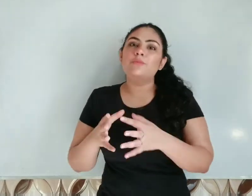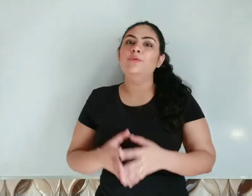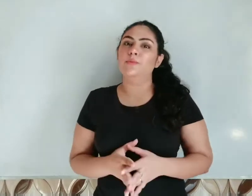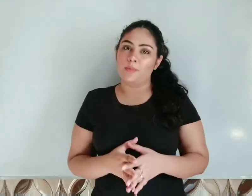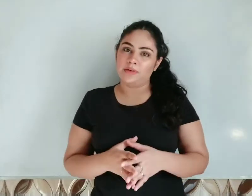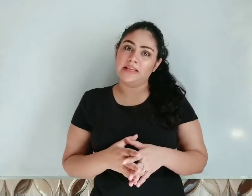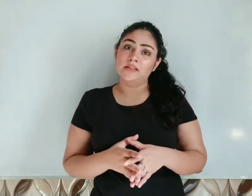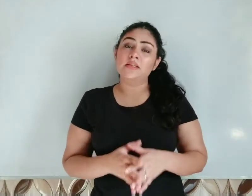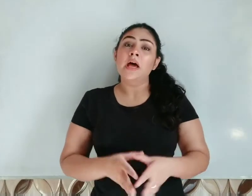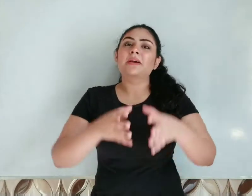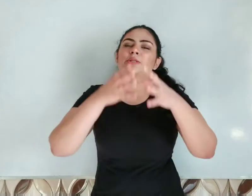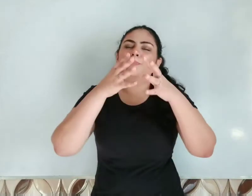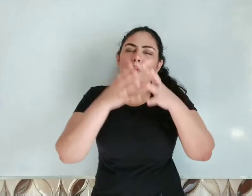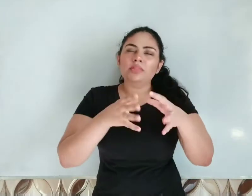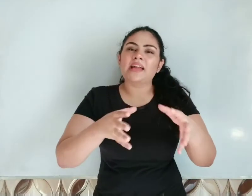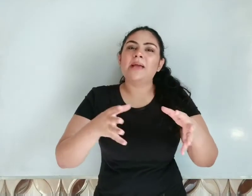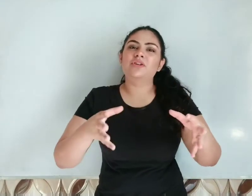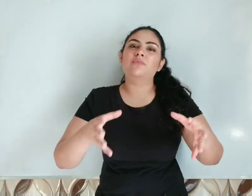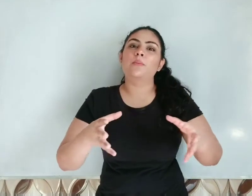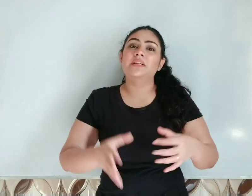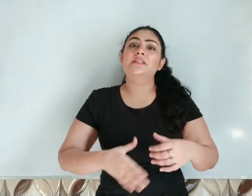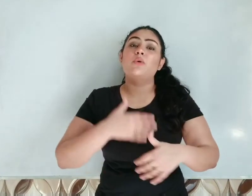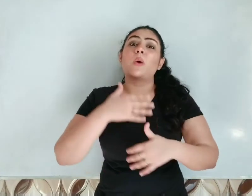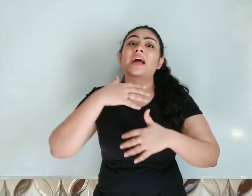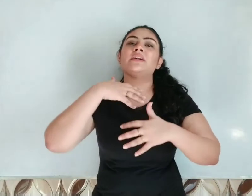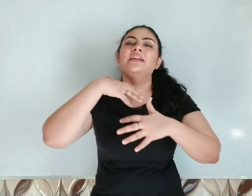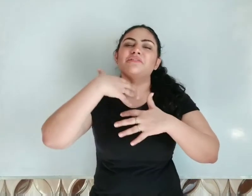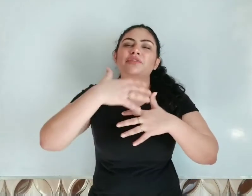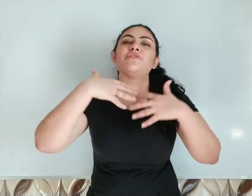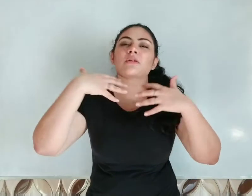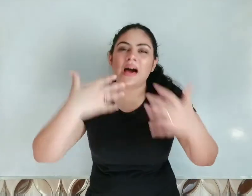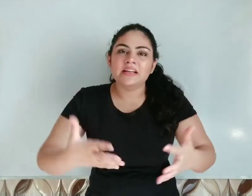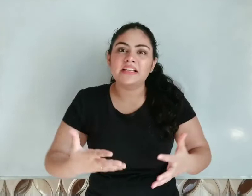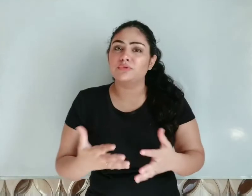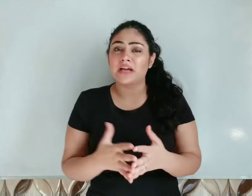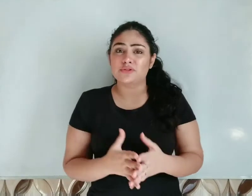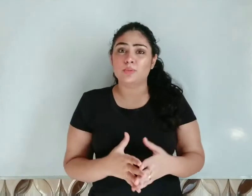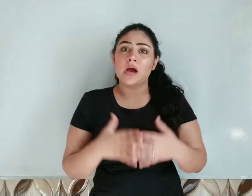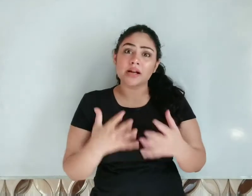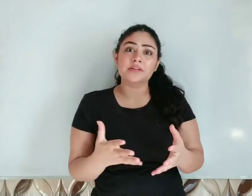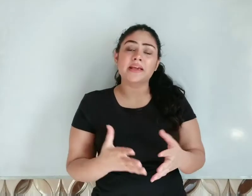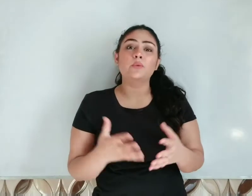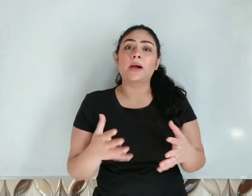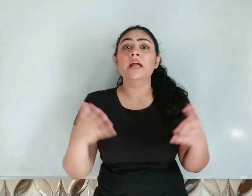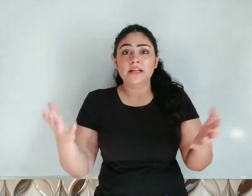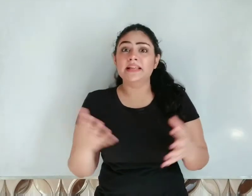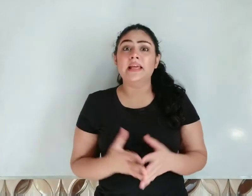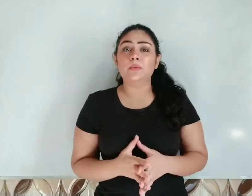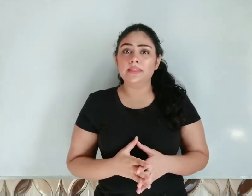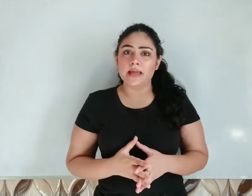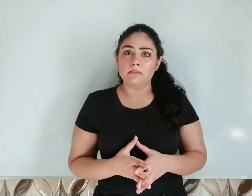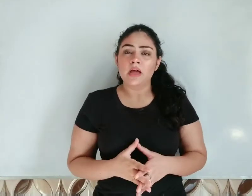immovable property is because both the types of properties require different formalities which has to be undertaken while dealing with them, be